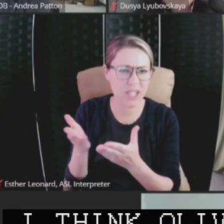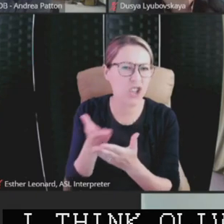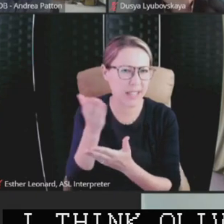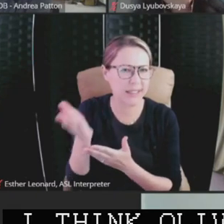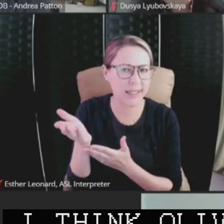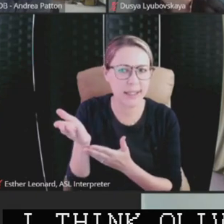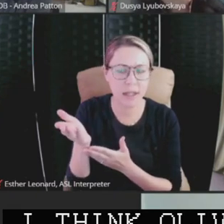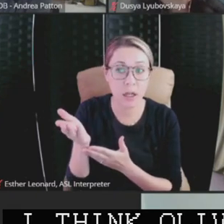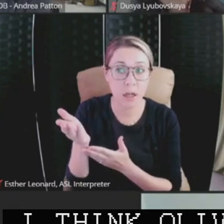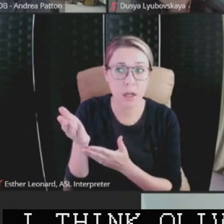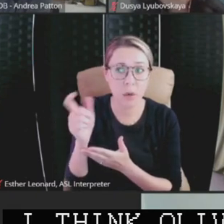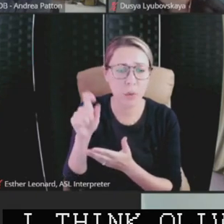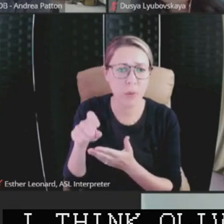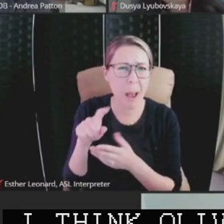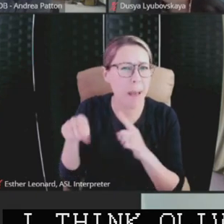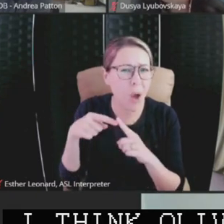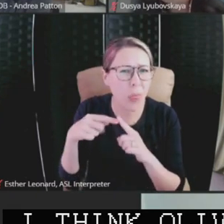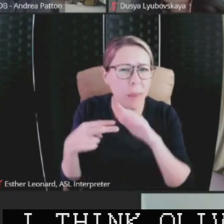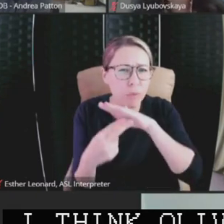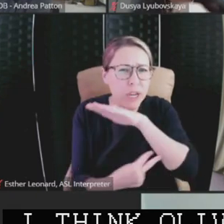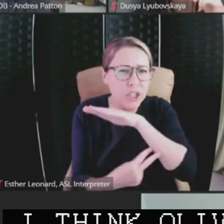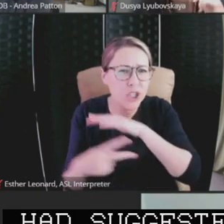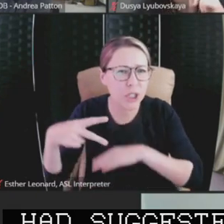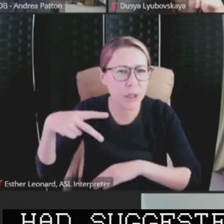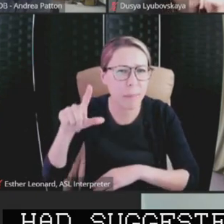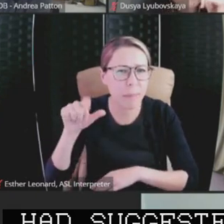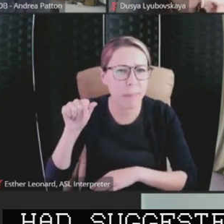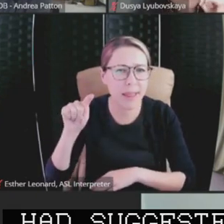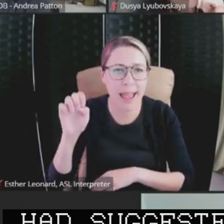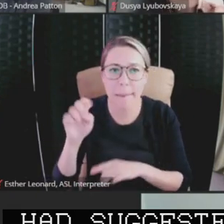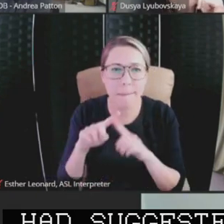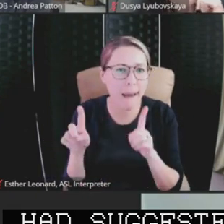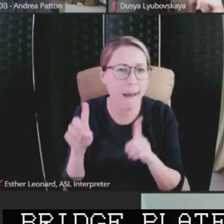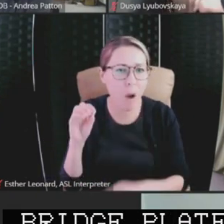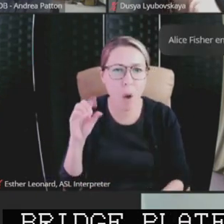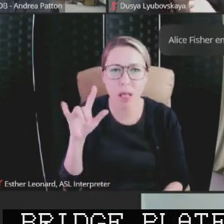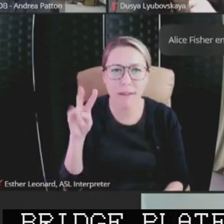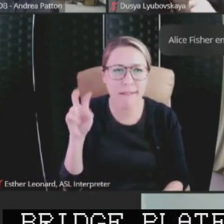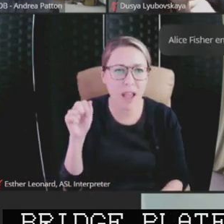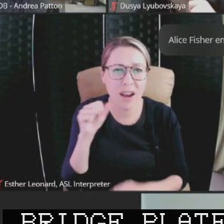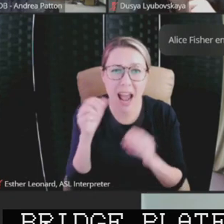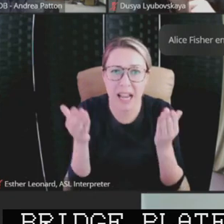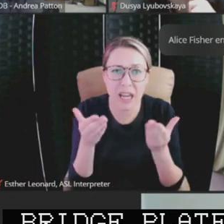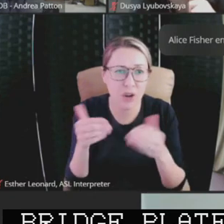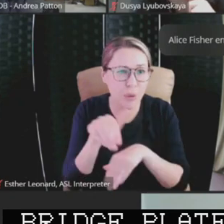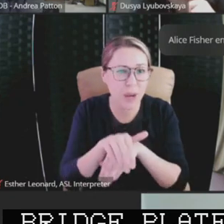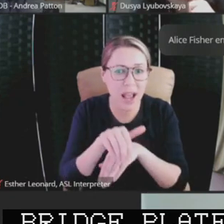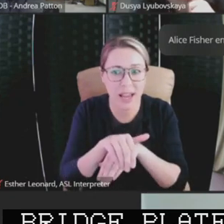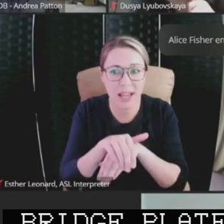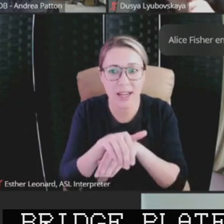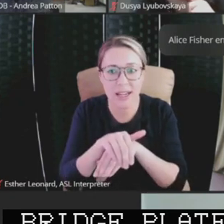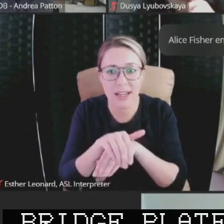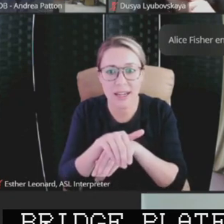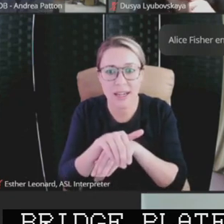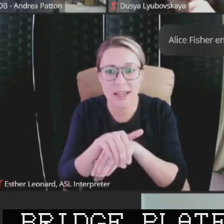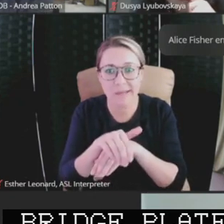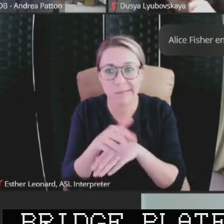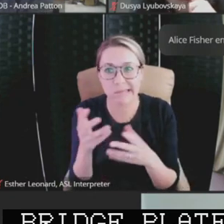language about the bridge plate, and she's not here today, so I don't know if that's why no one else has a comment.